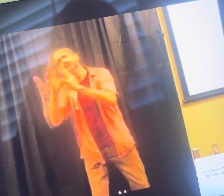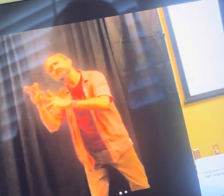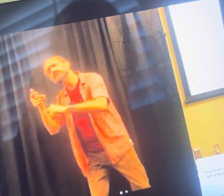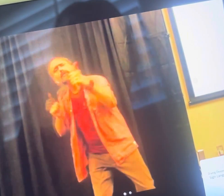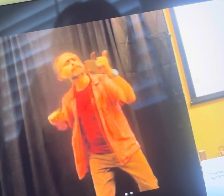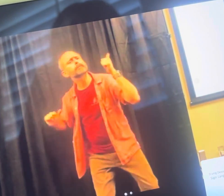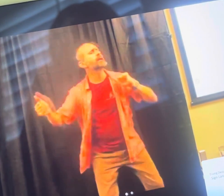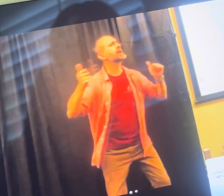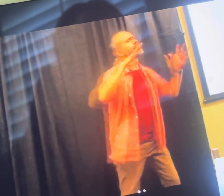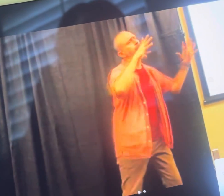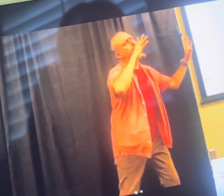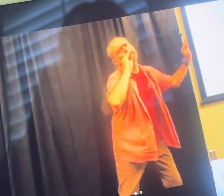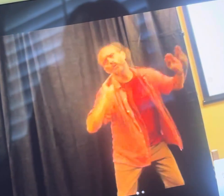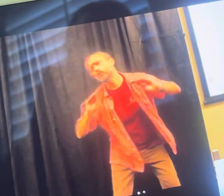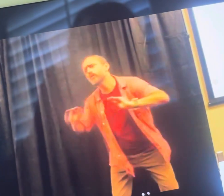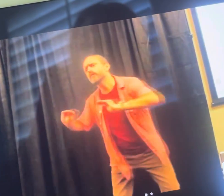You would want more